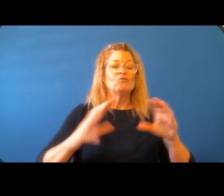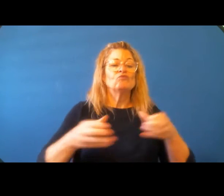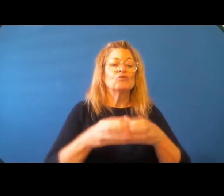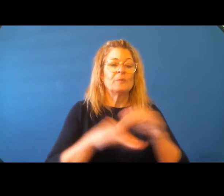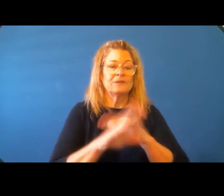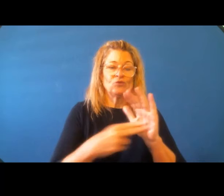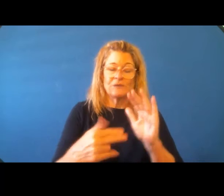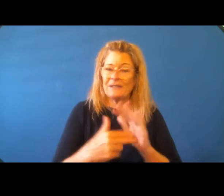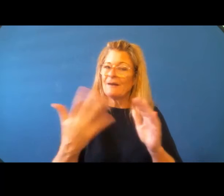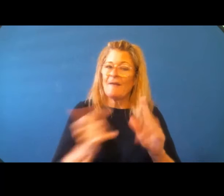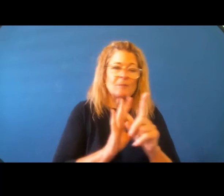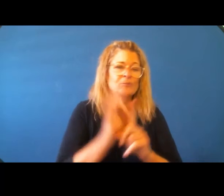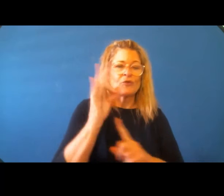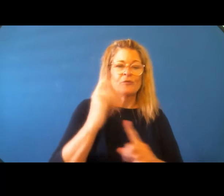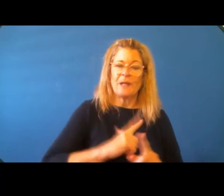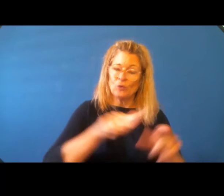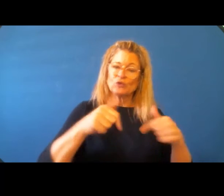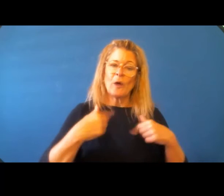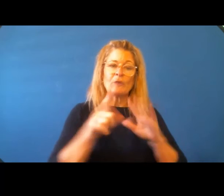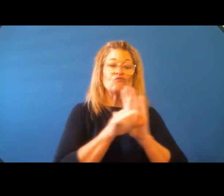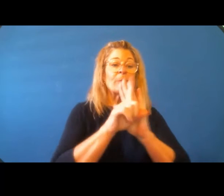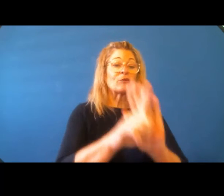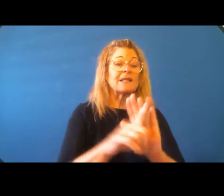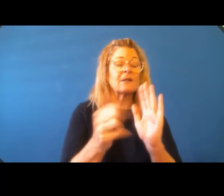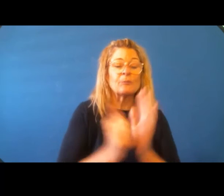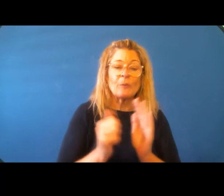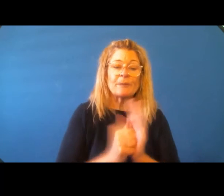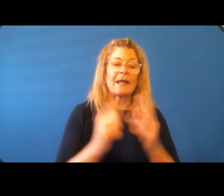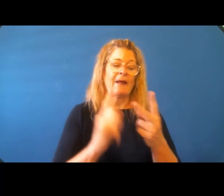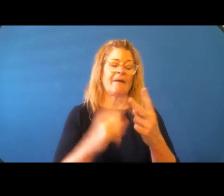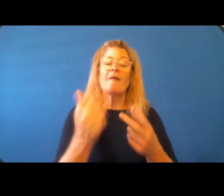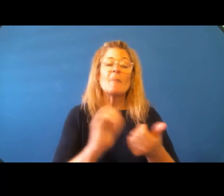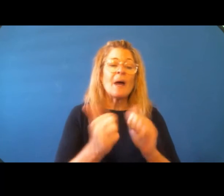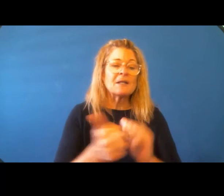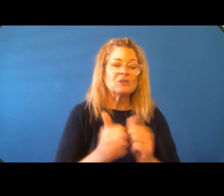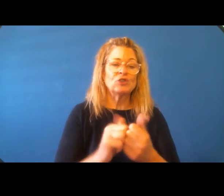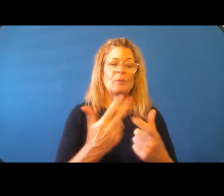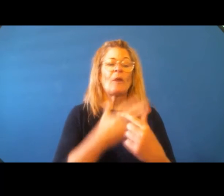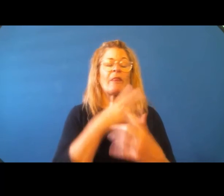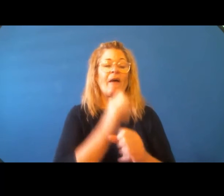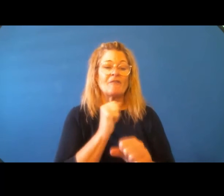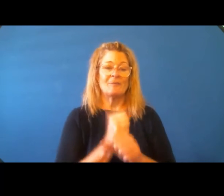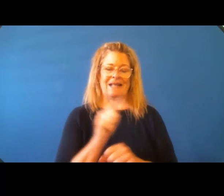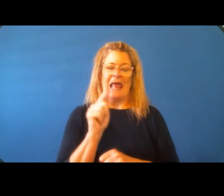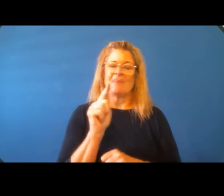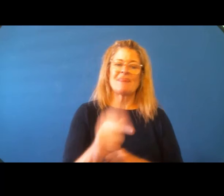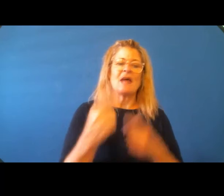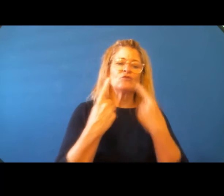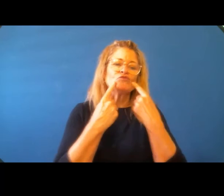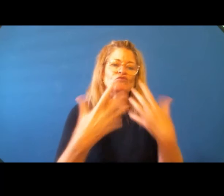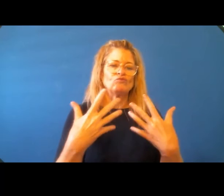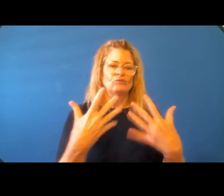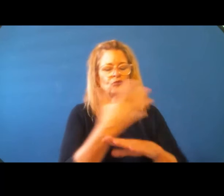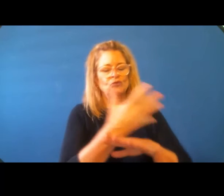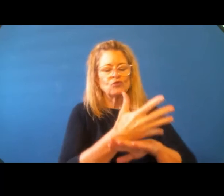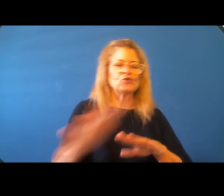represented in that partnership. And the principles of partnership provide the foundation for how New Zealand conducts itself on